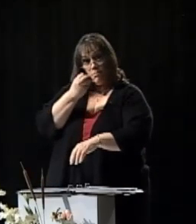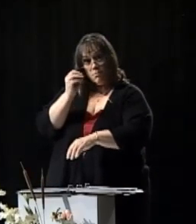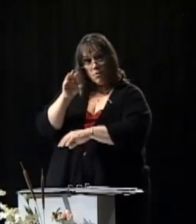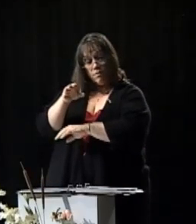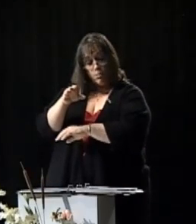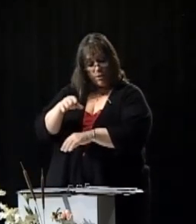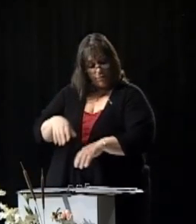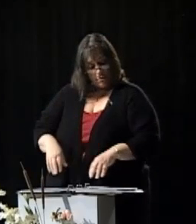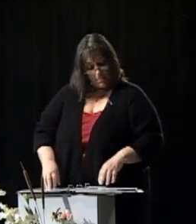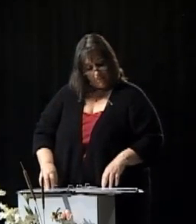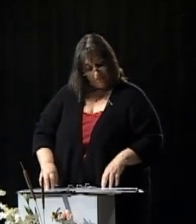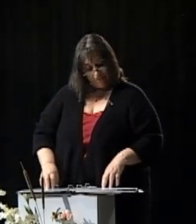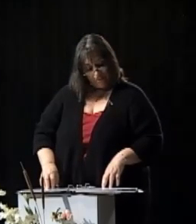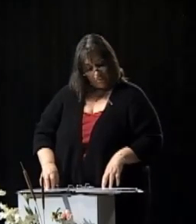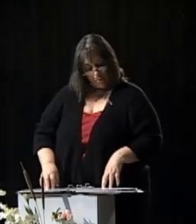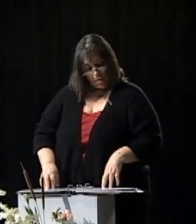Time for breakfast.